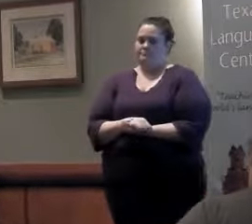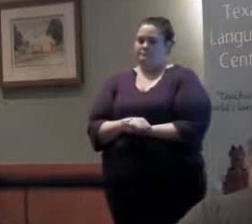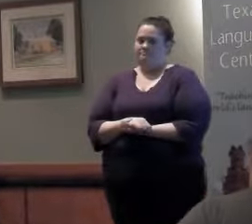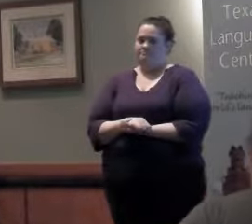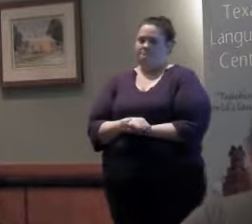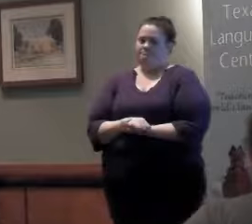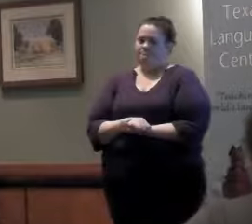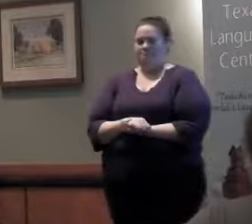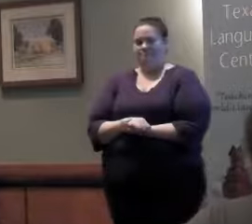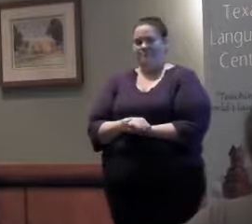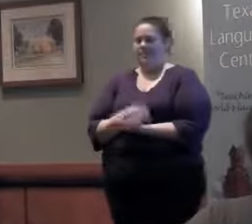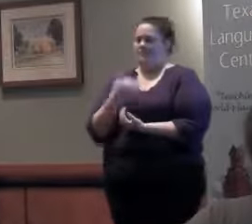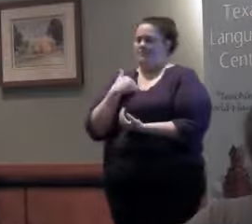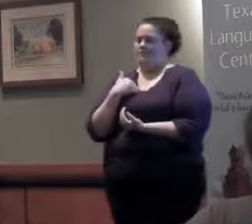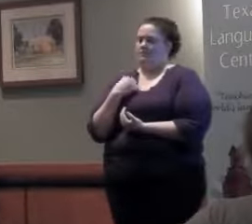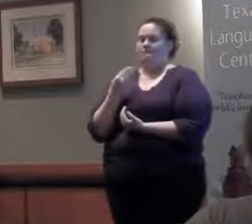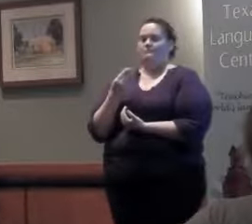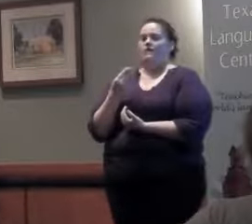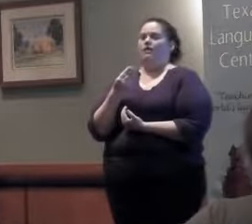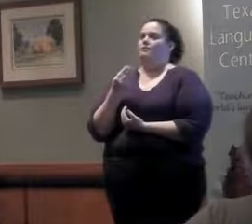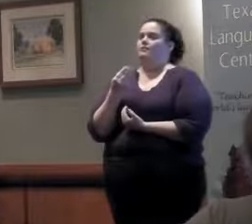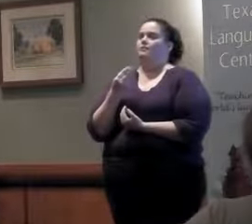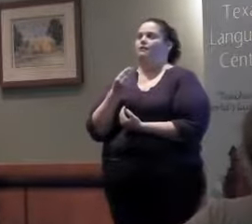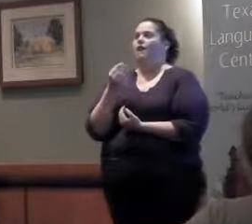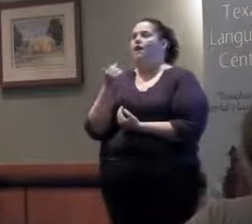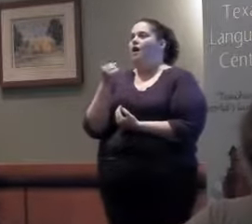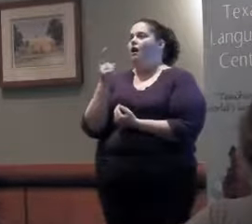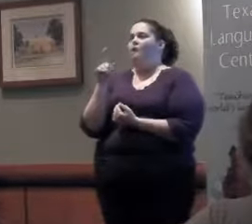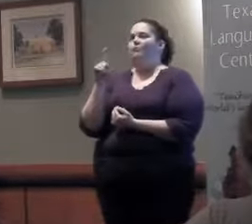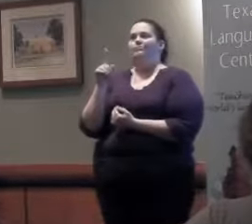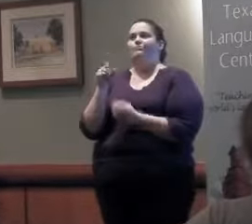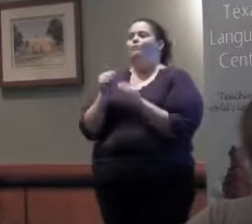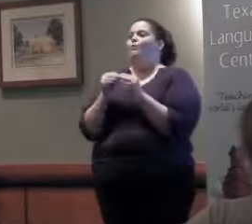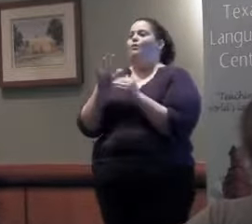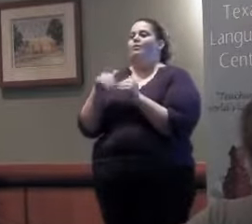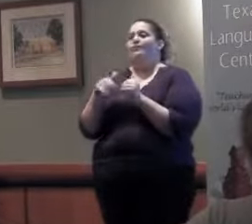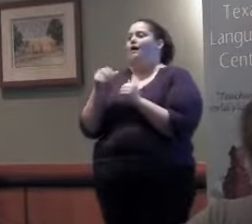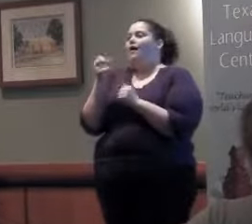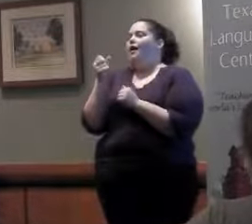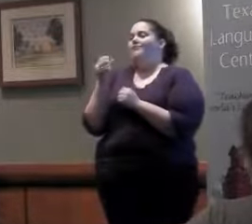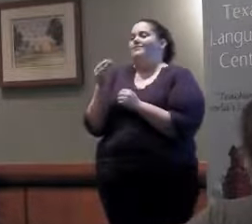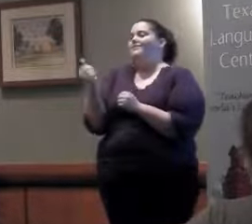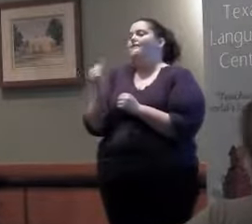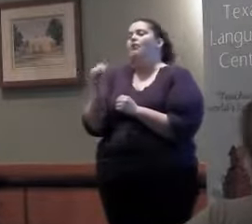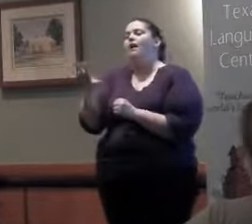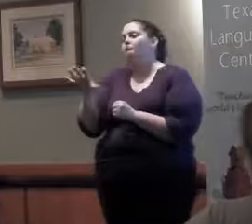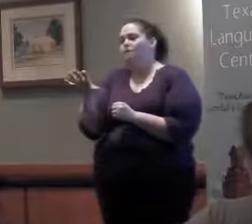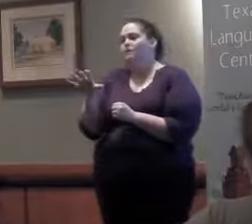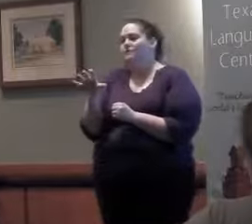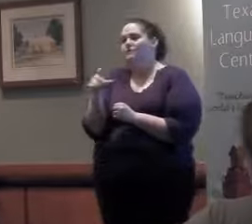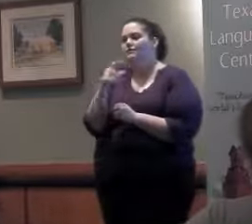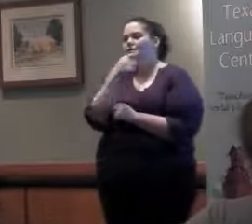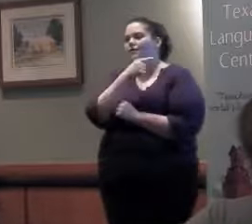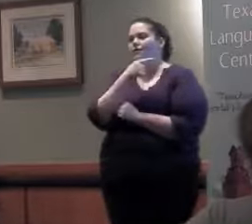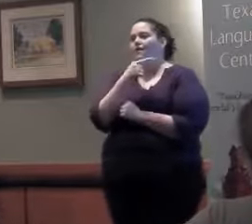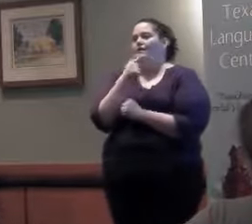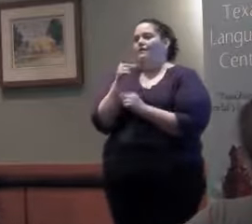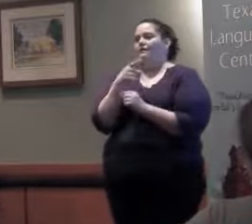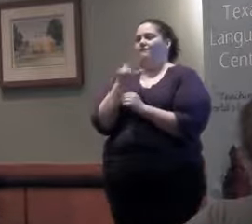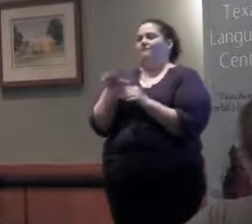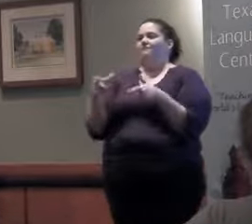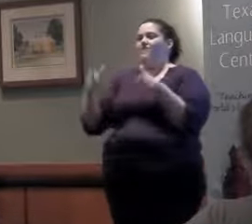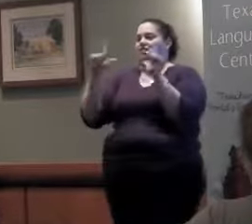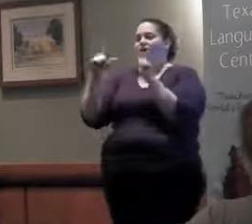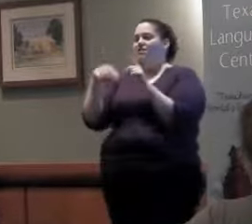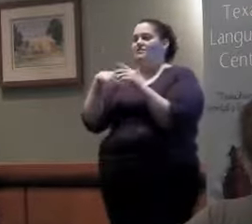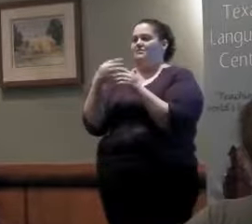would say hundreds and hundreds of these vlogs out there that have been created by members of the community, and so students